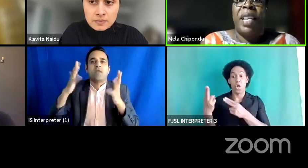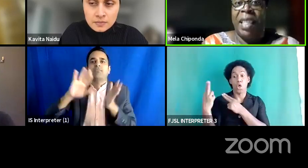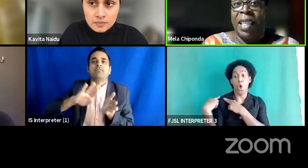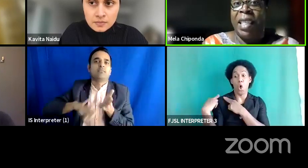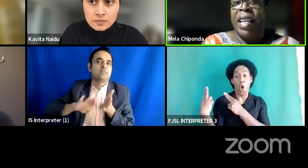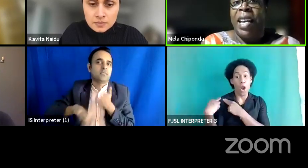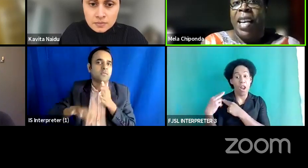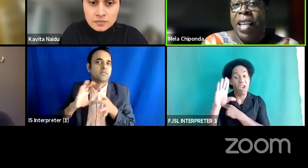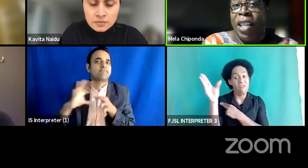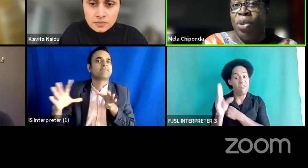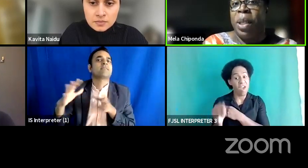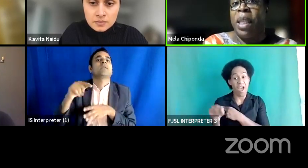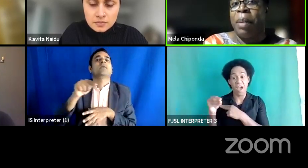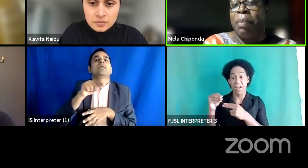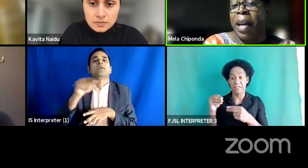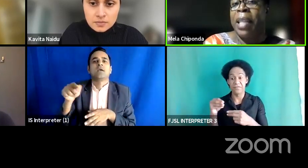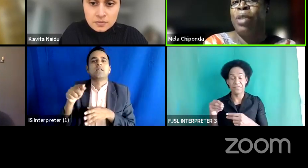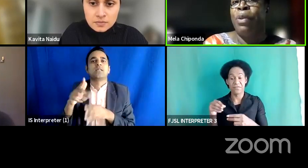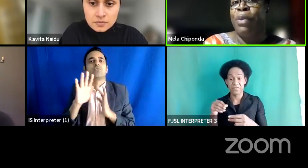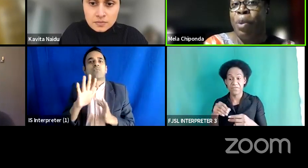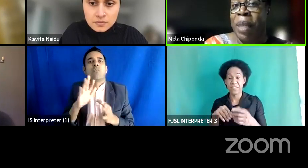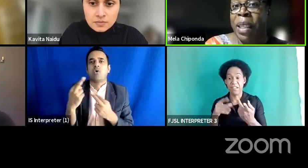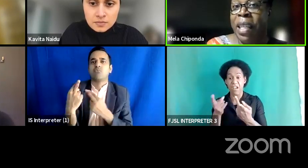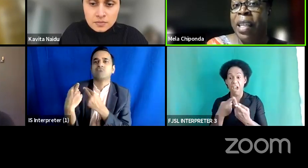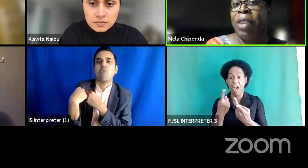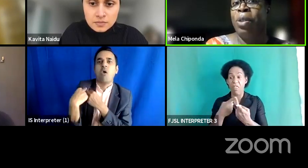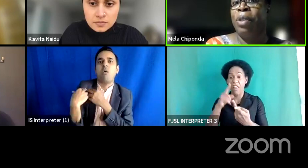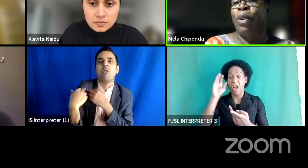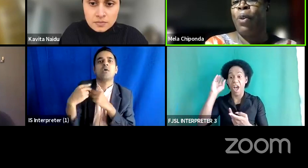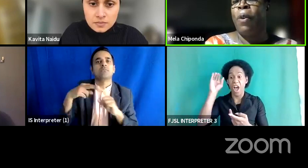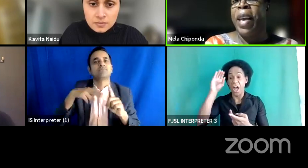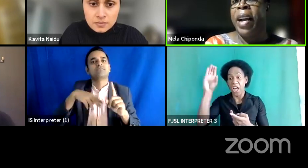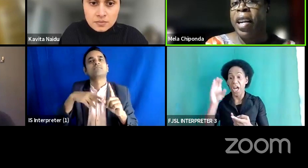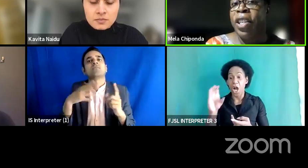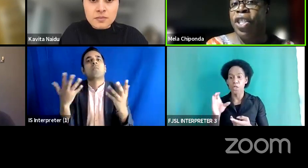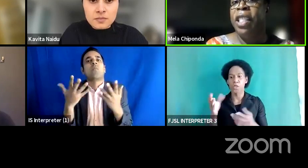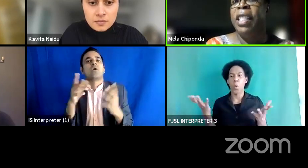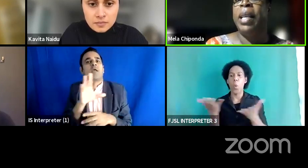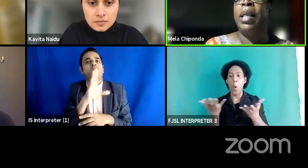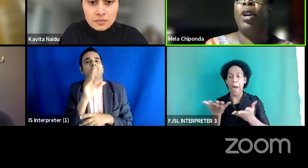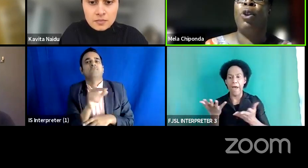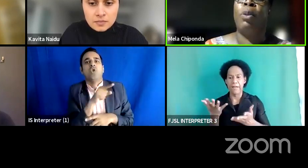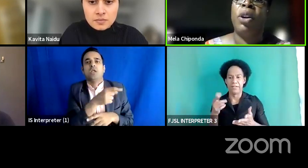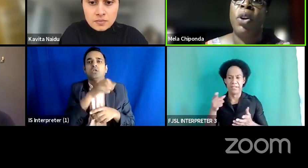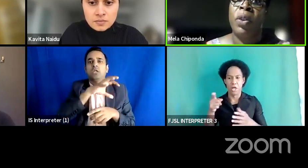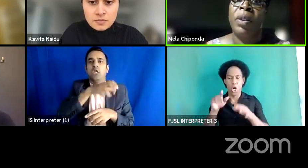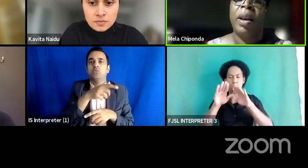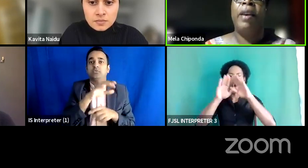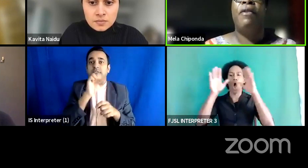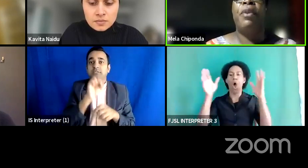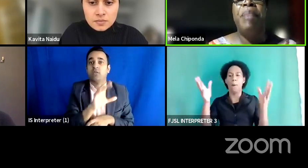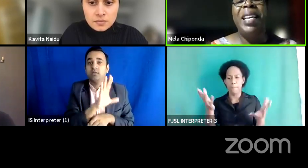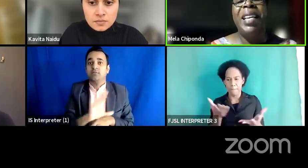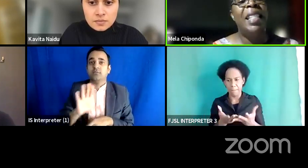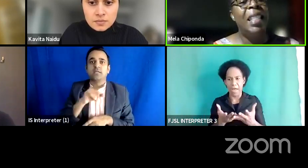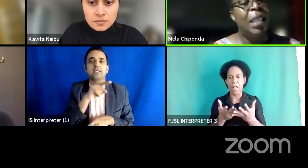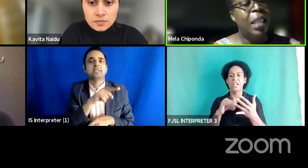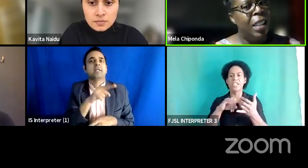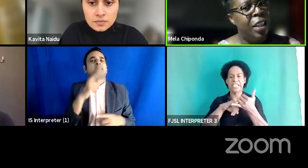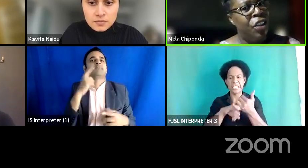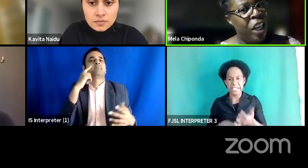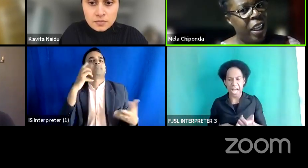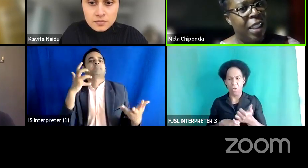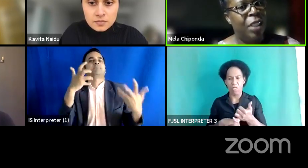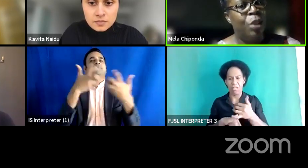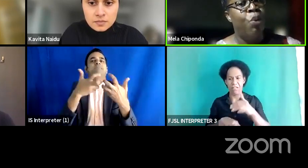been perfected into the suppliers of raw materials for countries in the Global North. For me, it